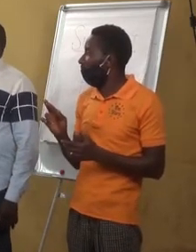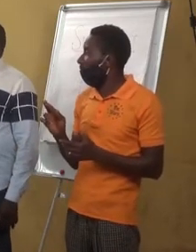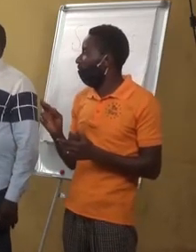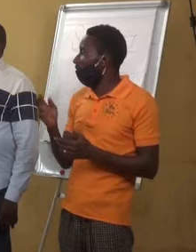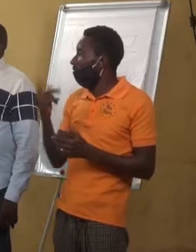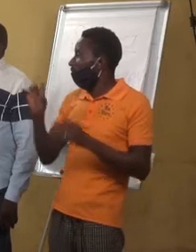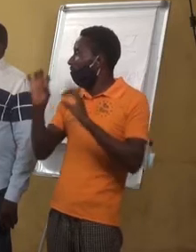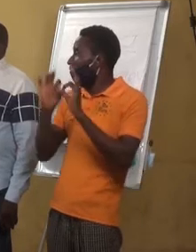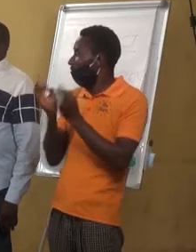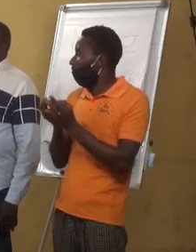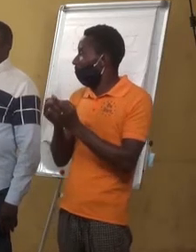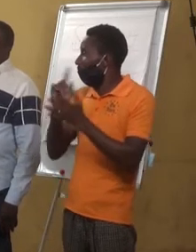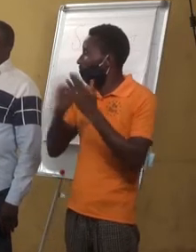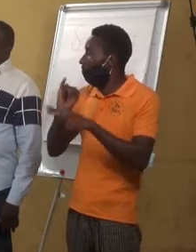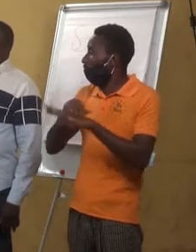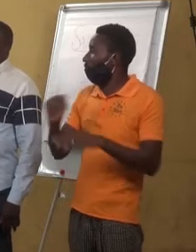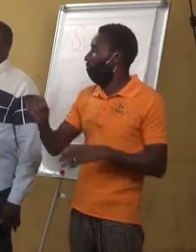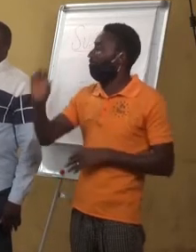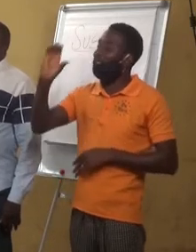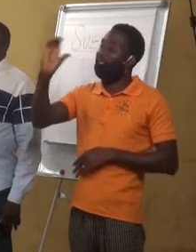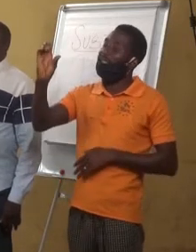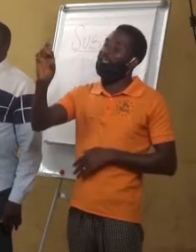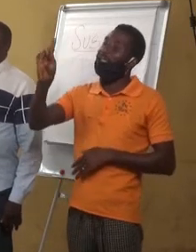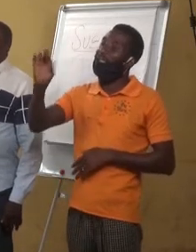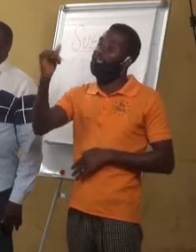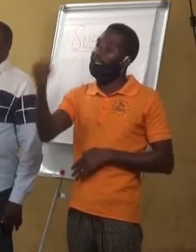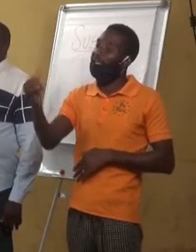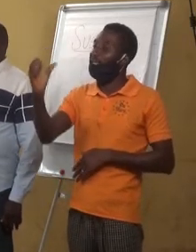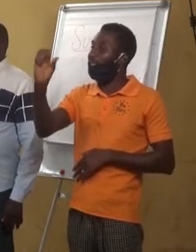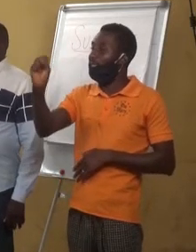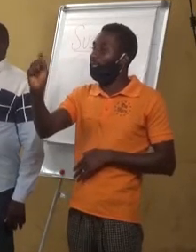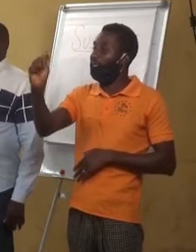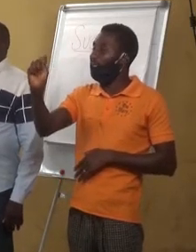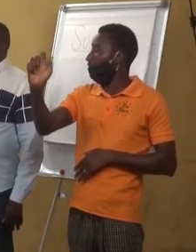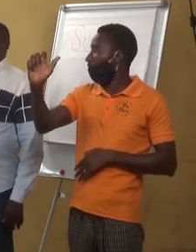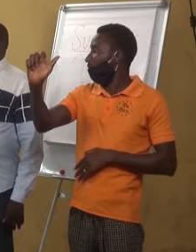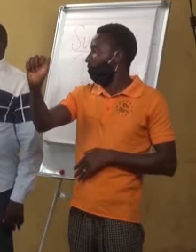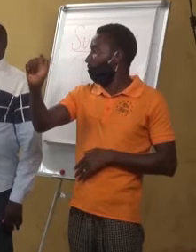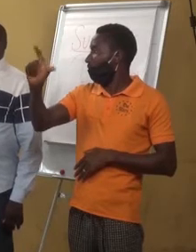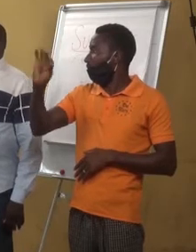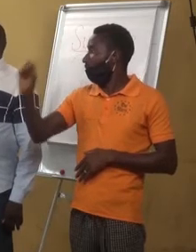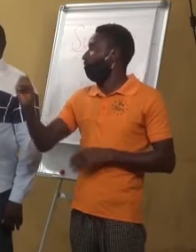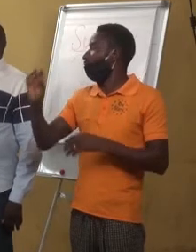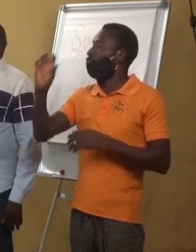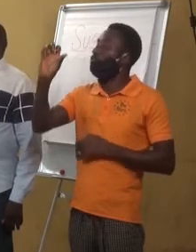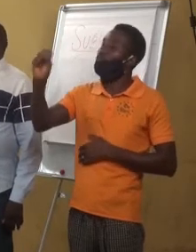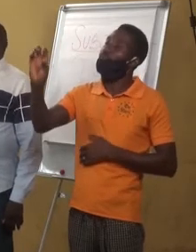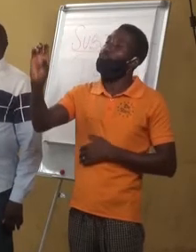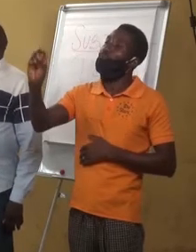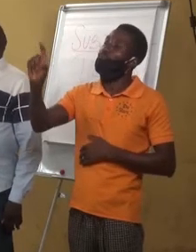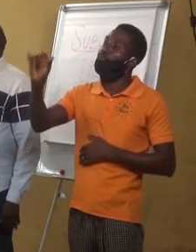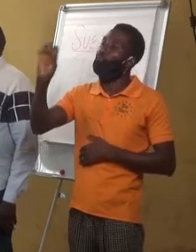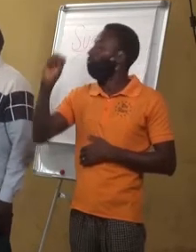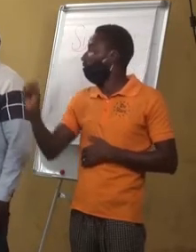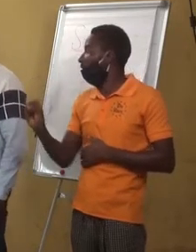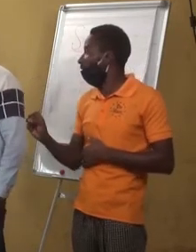solid. Almost all the compounds that are formed by this electrovalent bonding are crystalline in nature, which